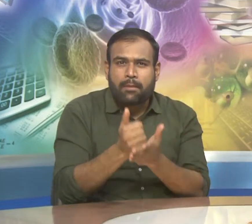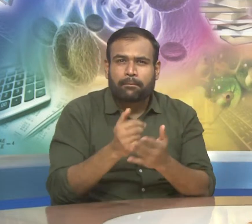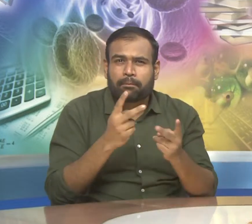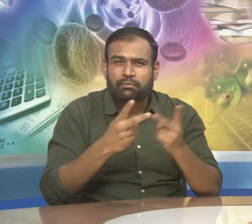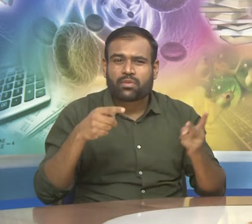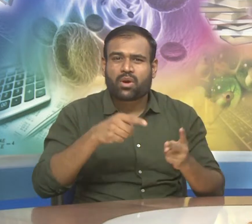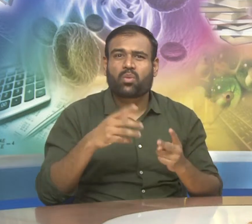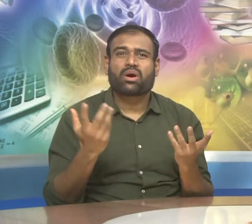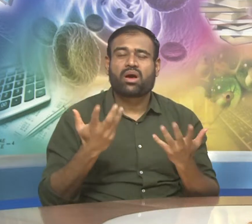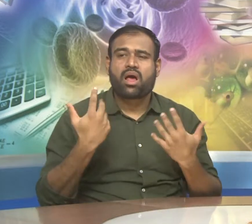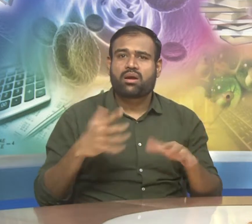Constitutional remedies